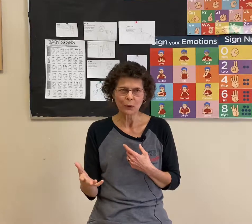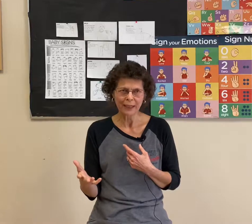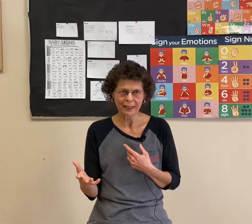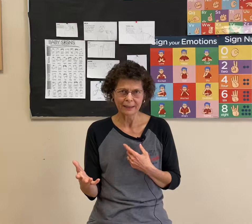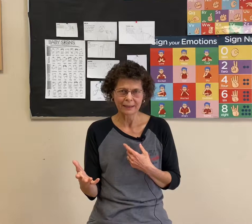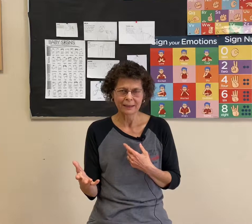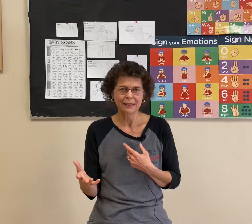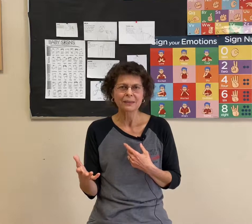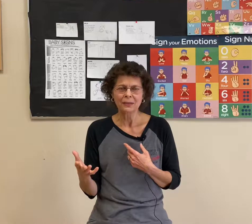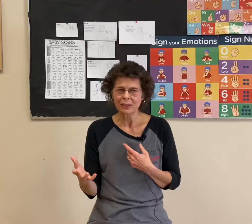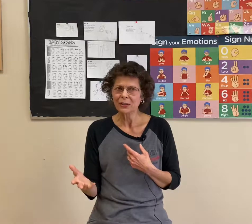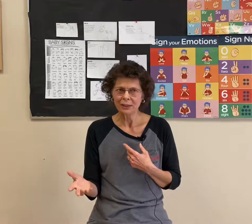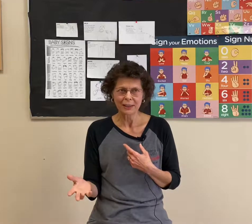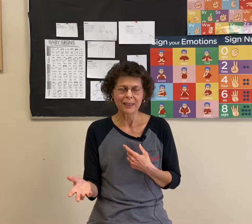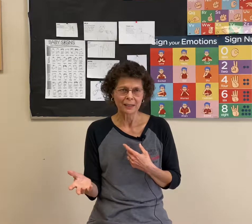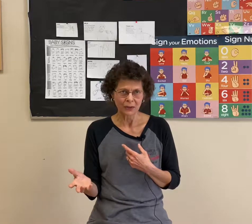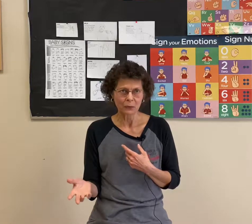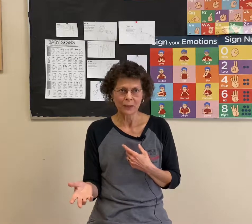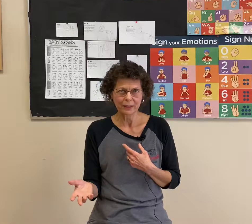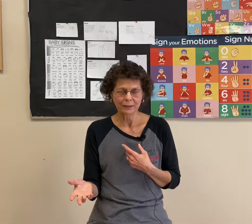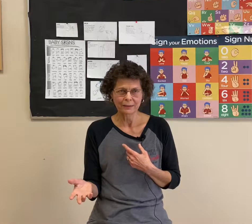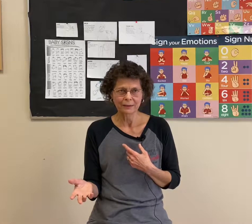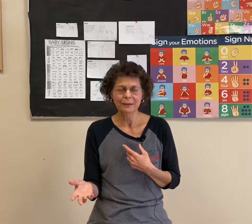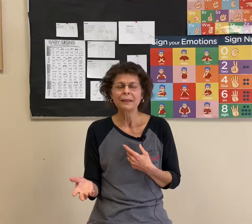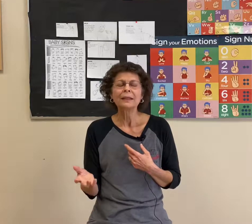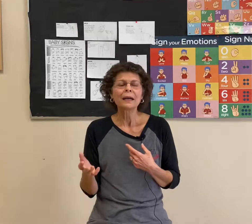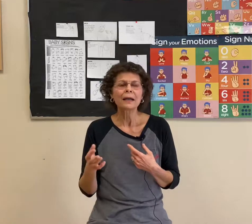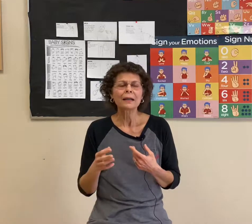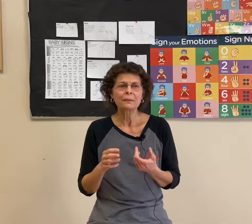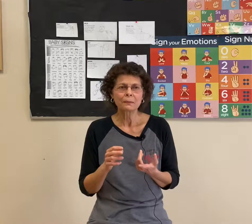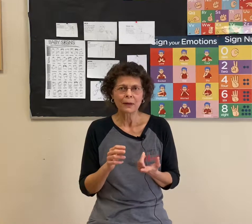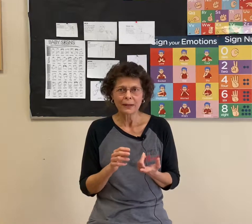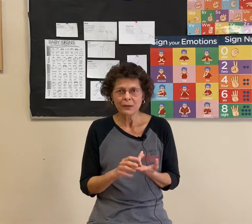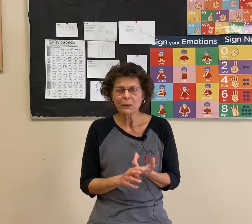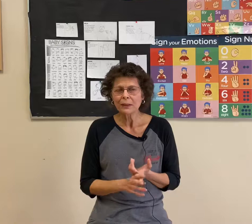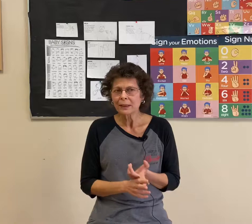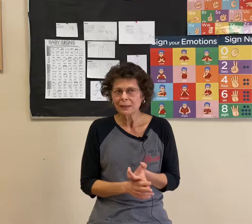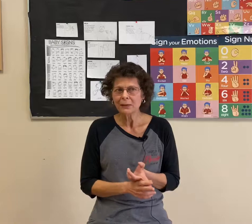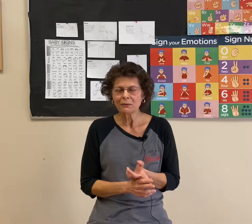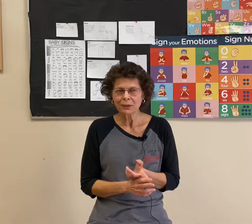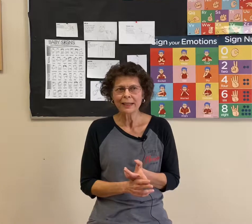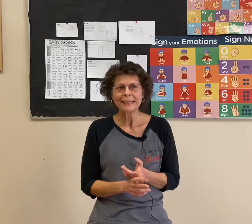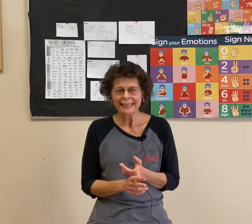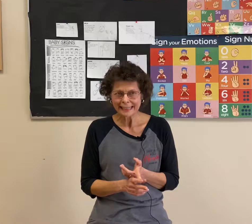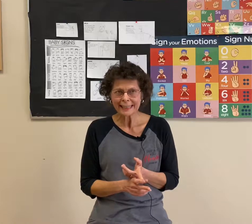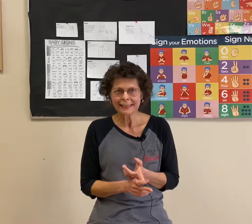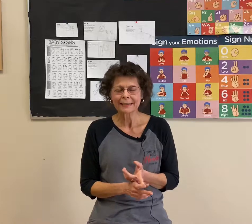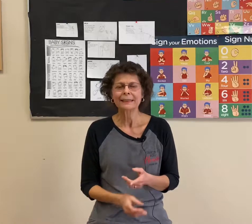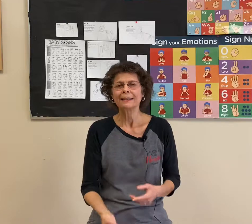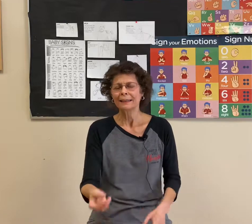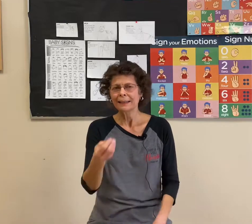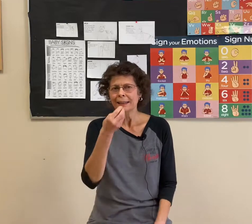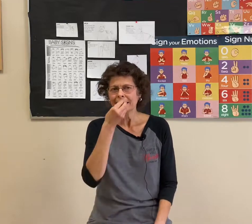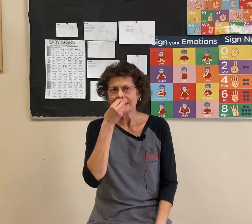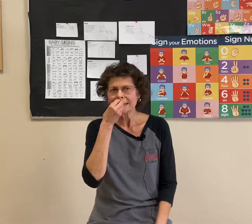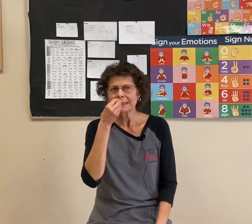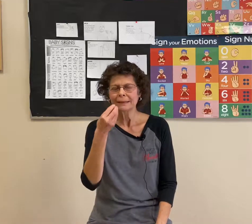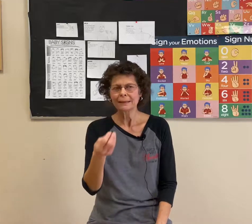hand. So that's a good sign to start with. Another one that I do after that is eat. And eat is like